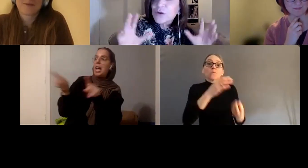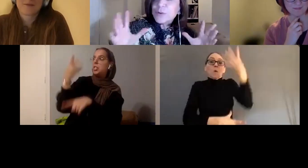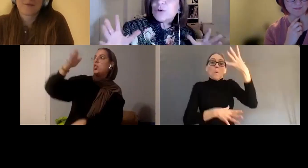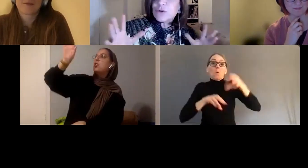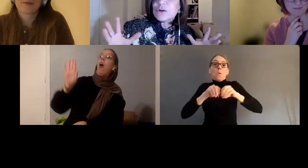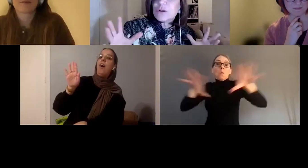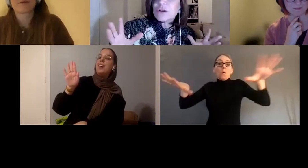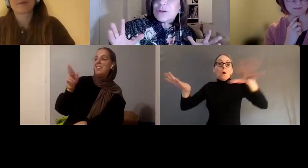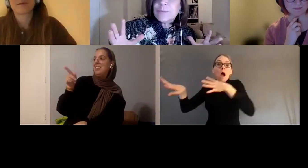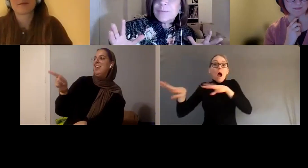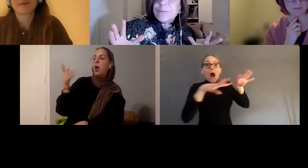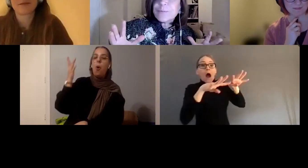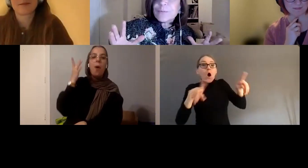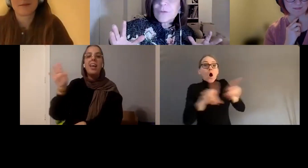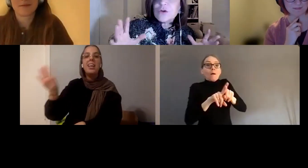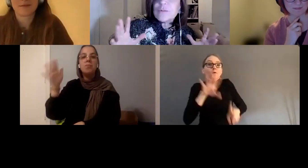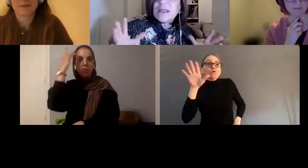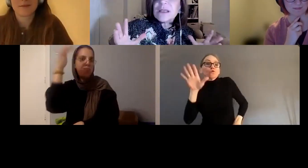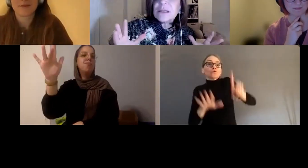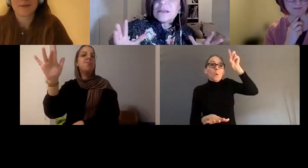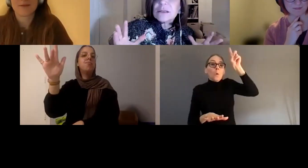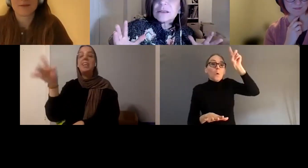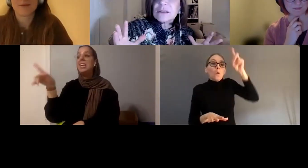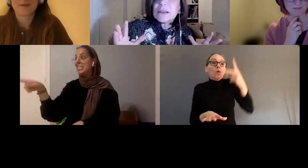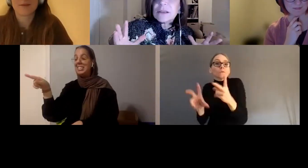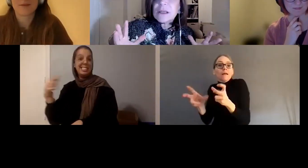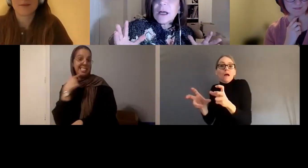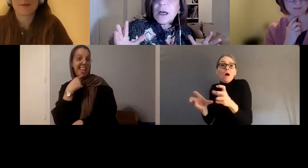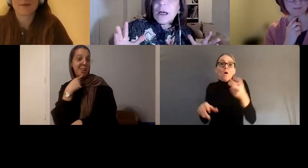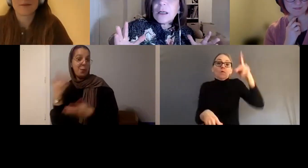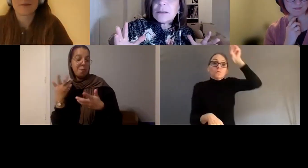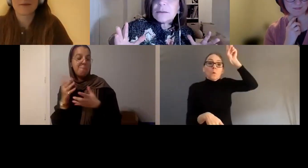the computer could be